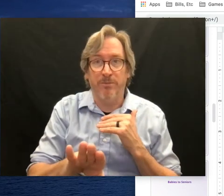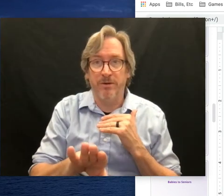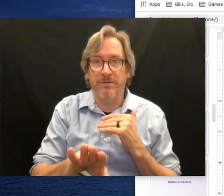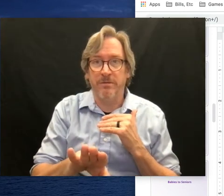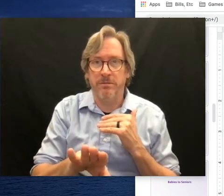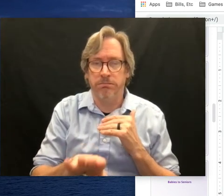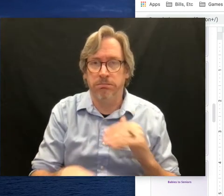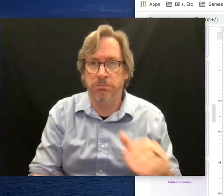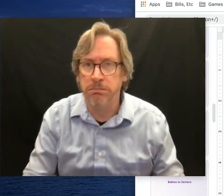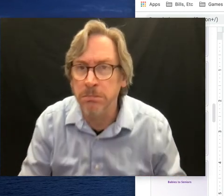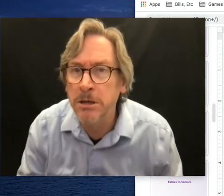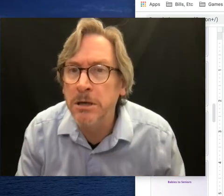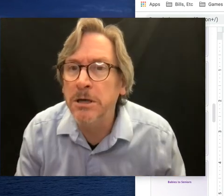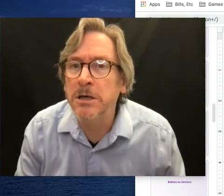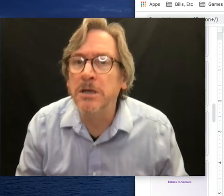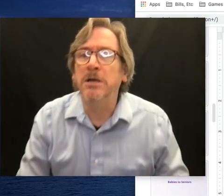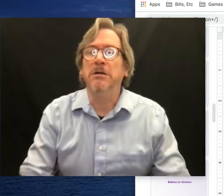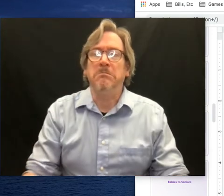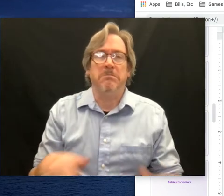Give birth.